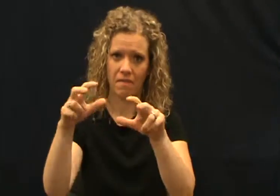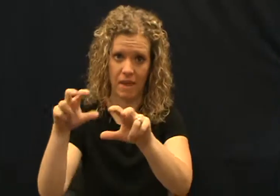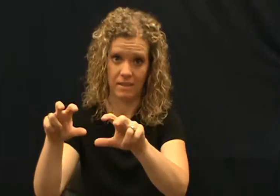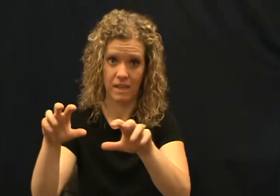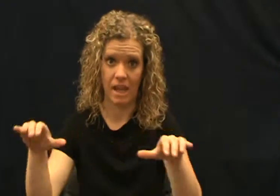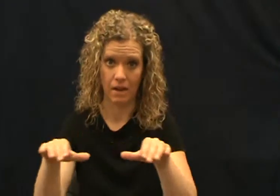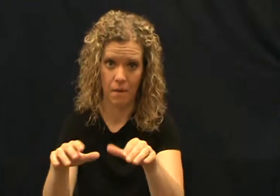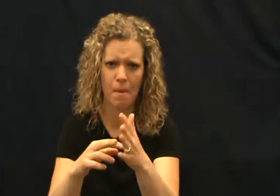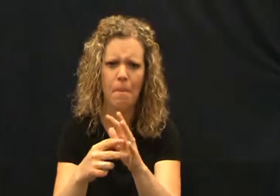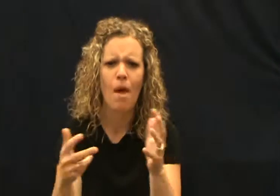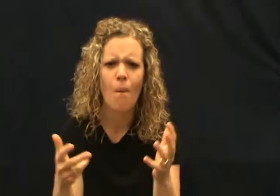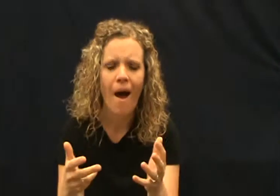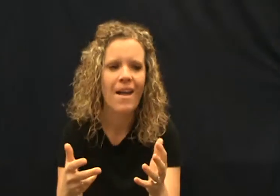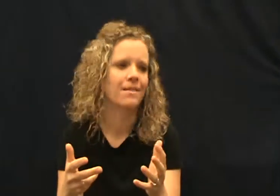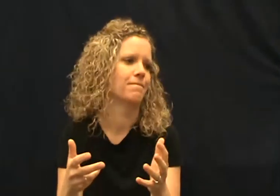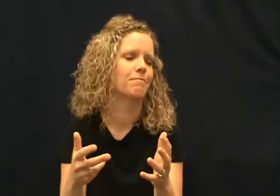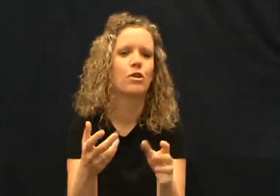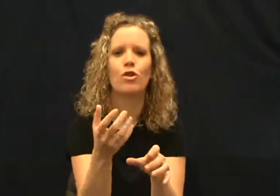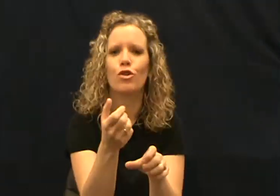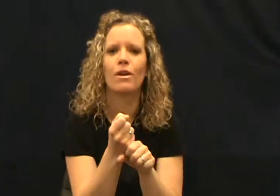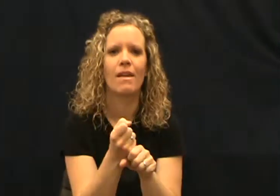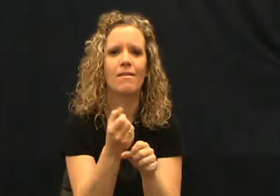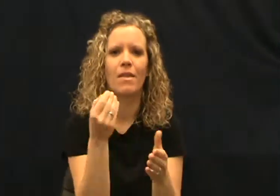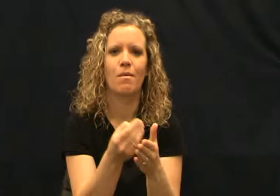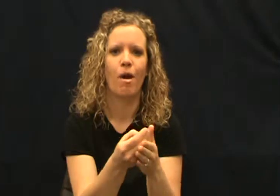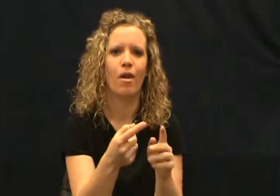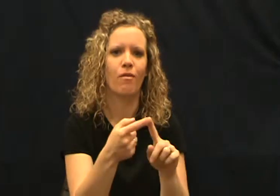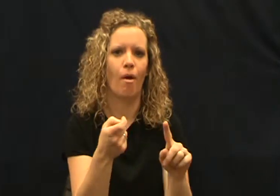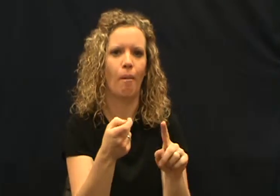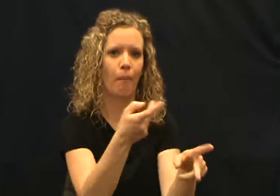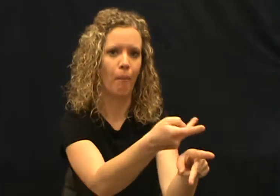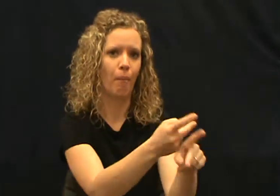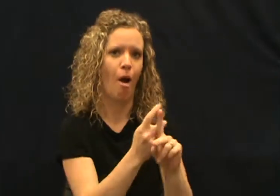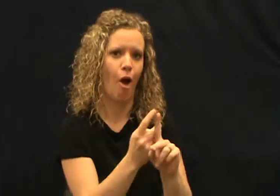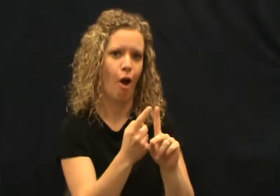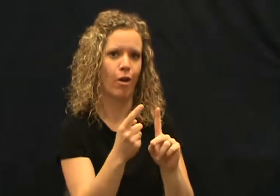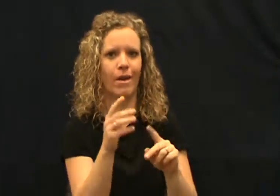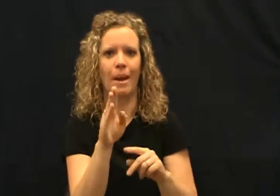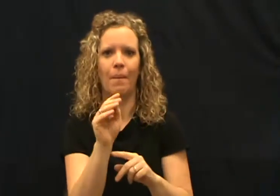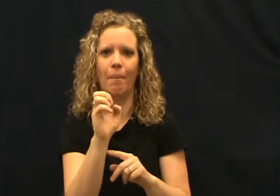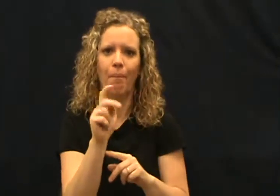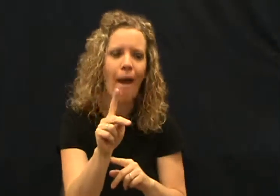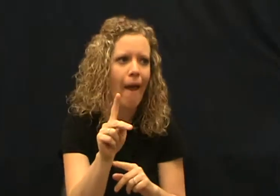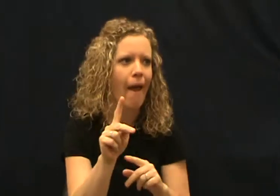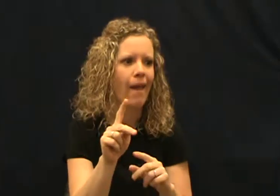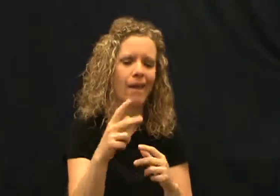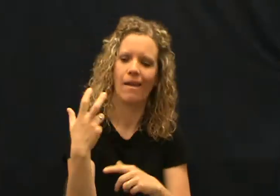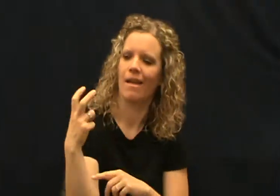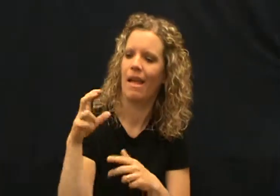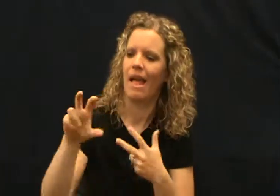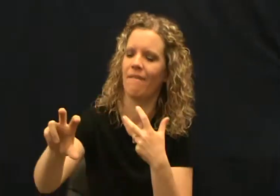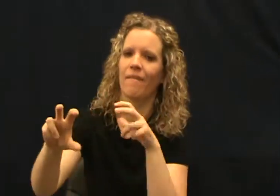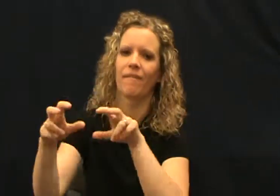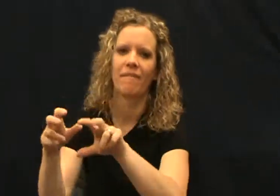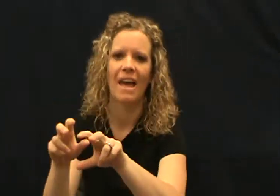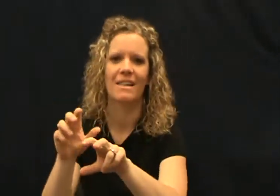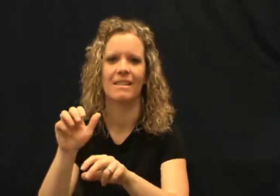either by taking loans from banks or other places, and you invest in assets. You buy or purchase